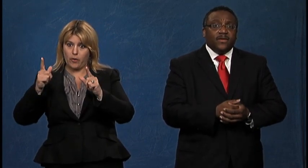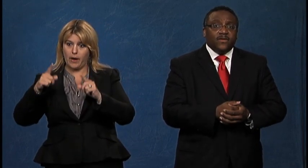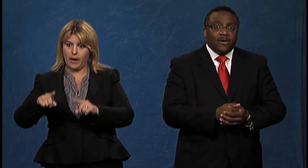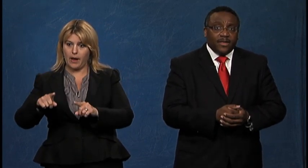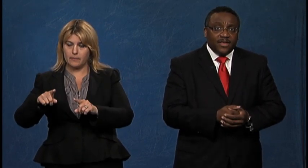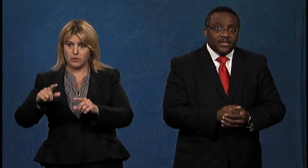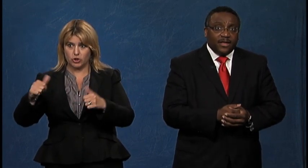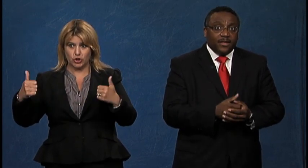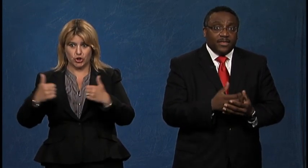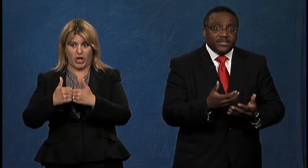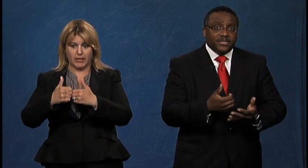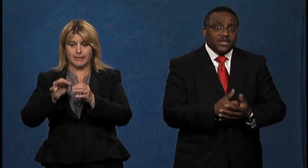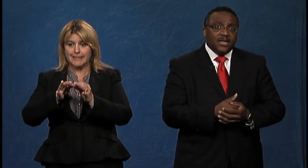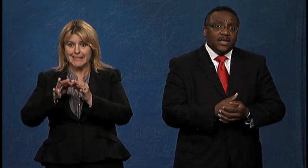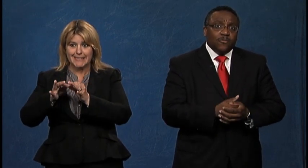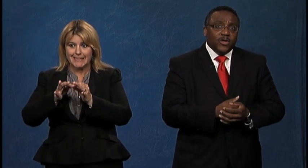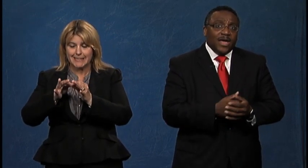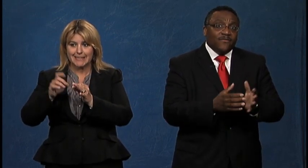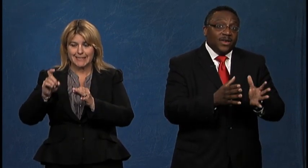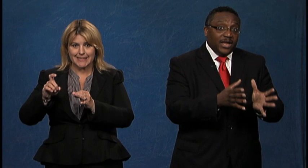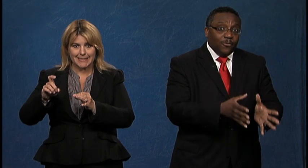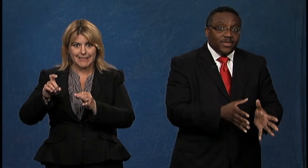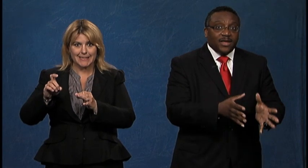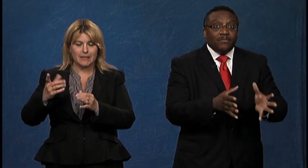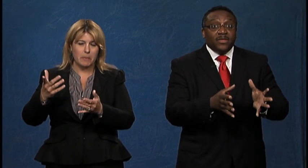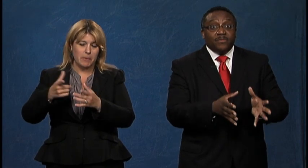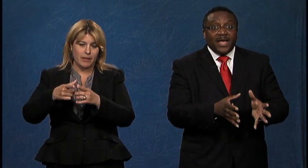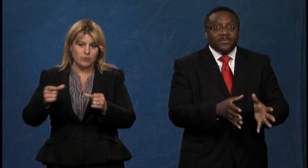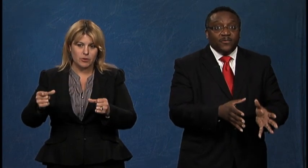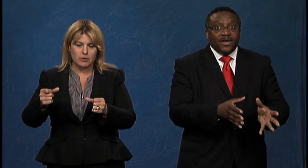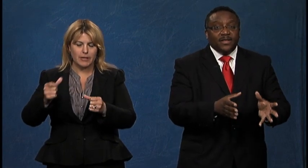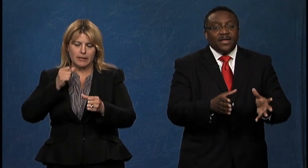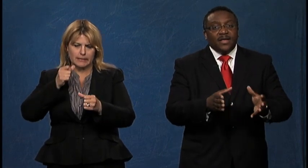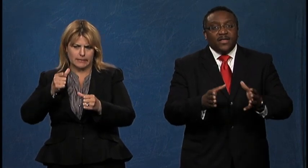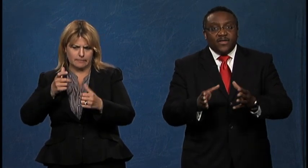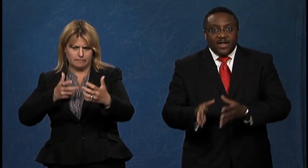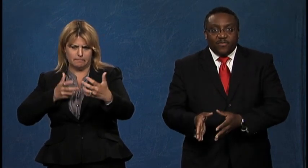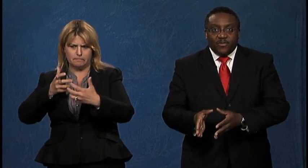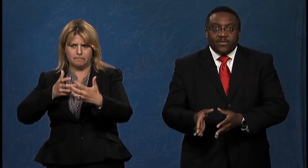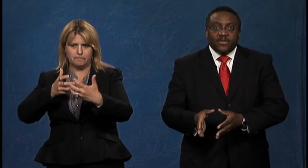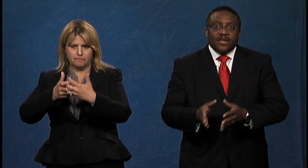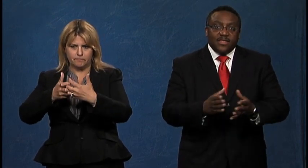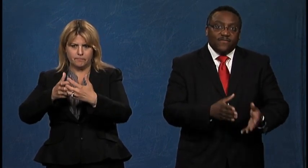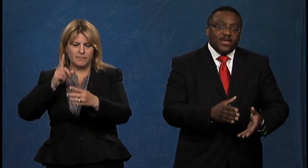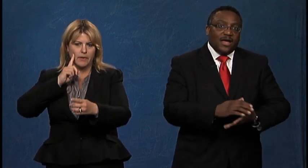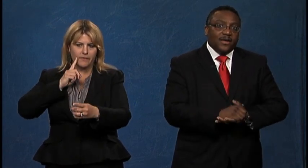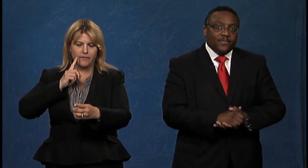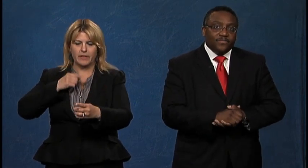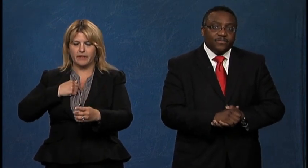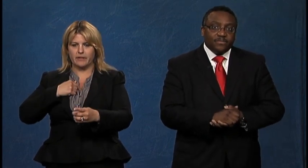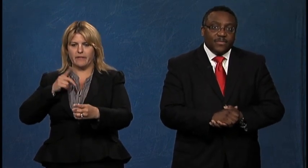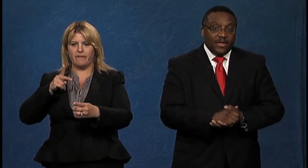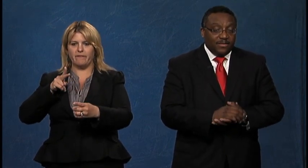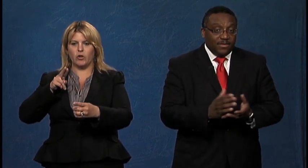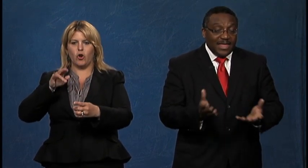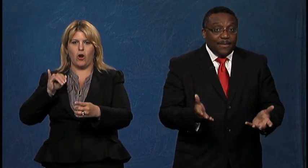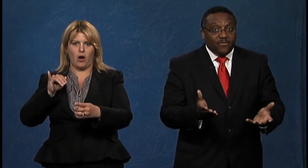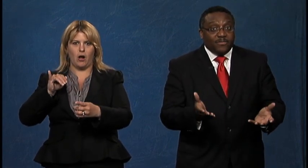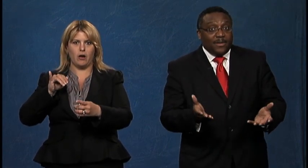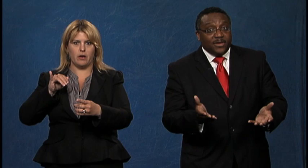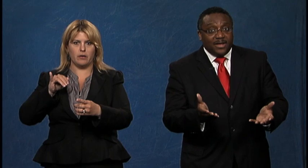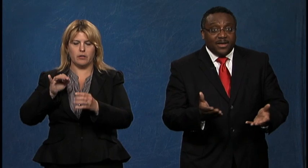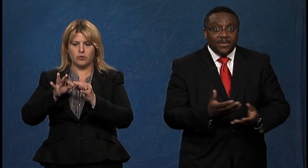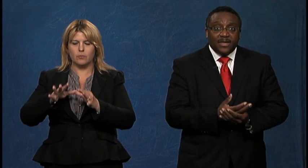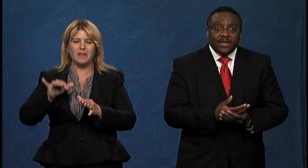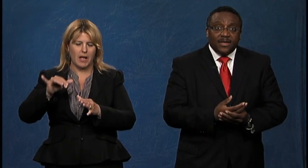in the VRI session, when you have a linguistic mismatch between the deaf person and the VI. And this happens